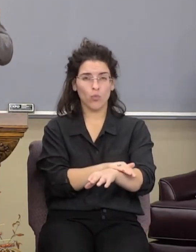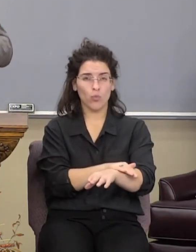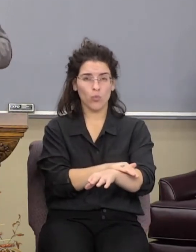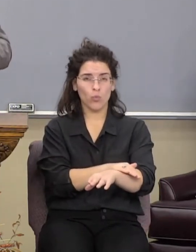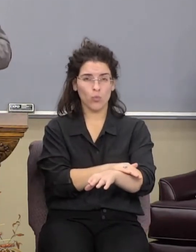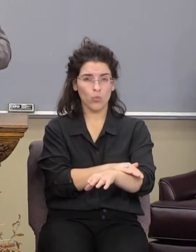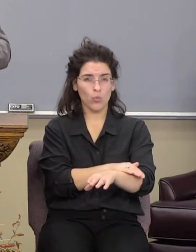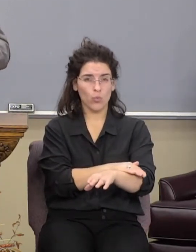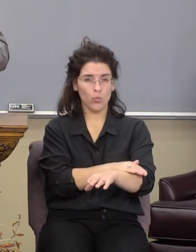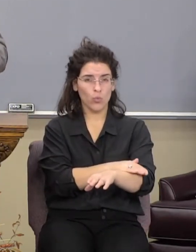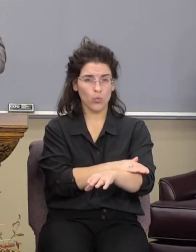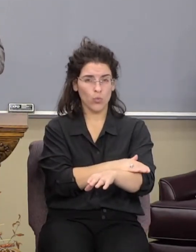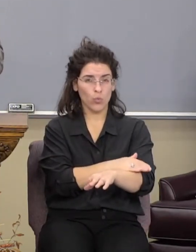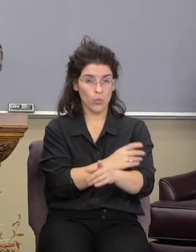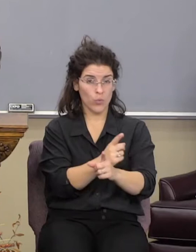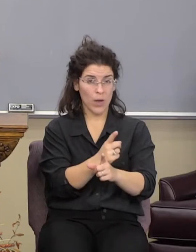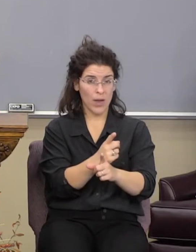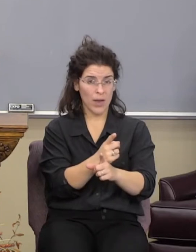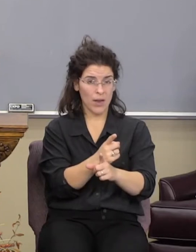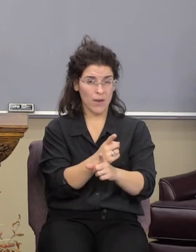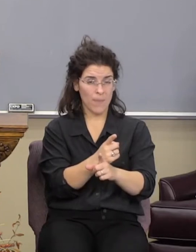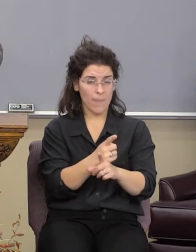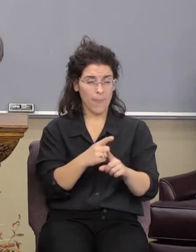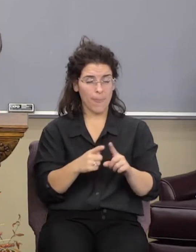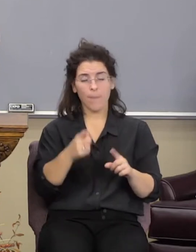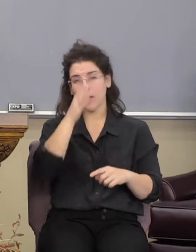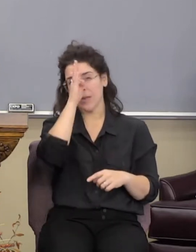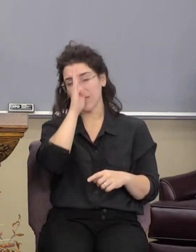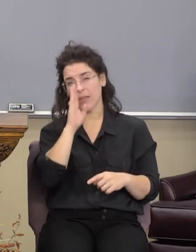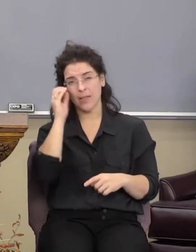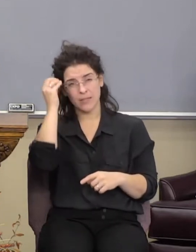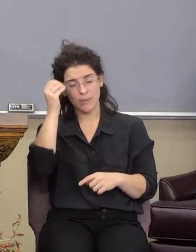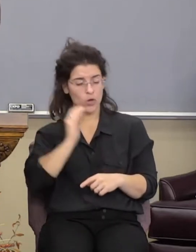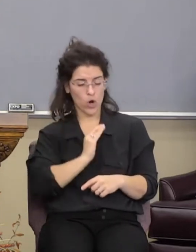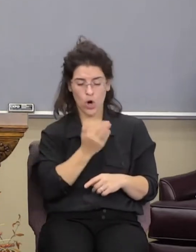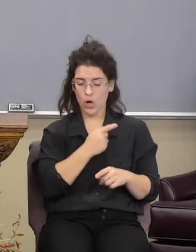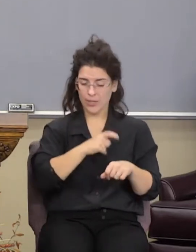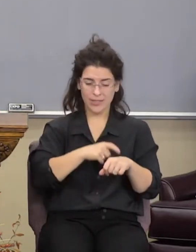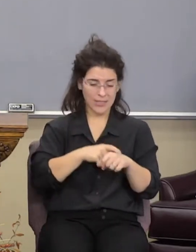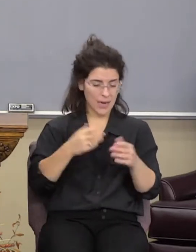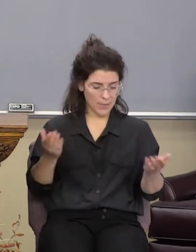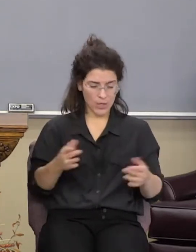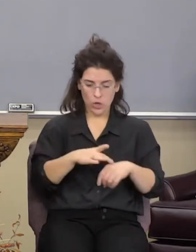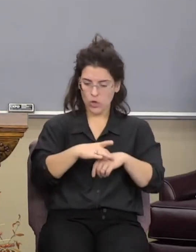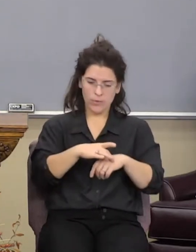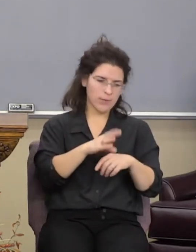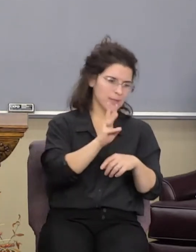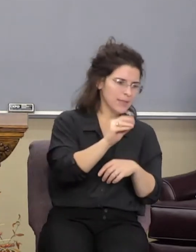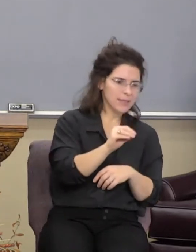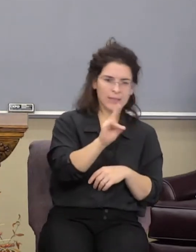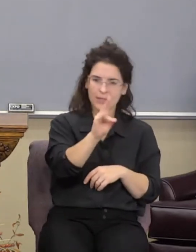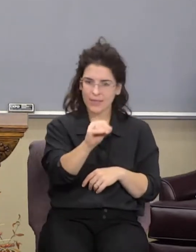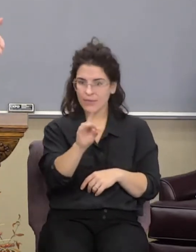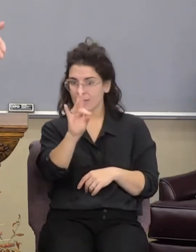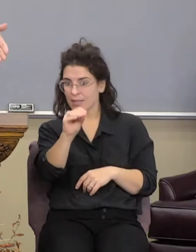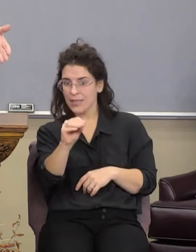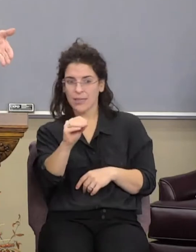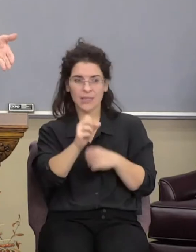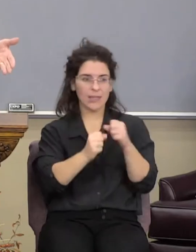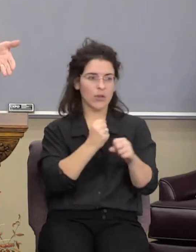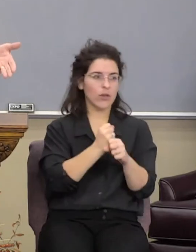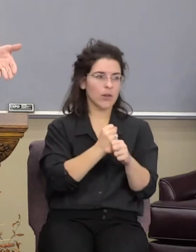slows down? But as far as God's concerned, listen, our time here on earth, 60, 70, 80, for